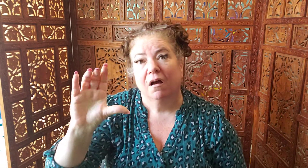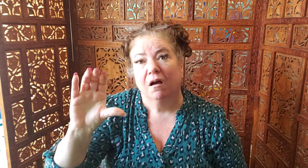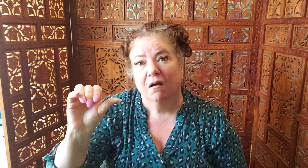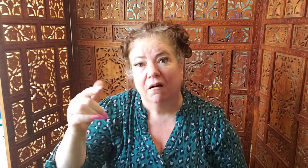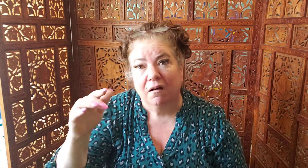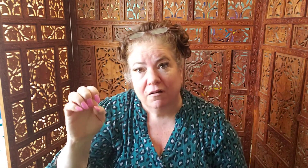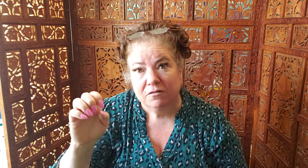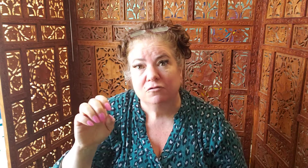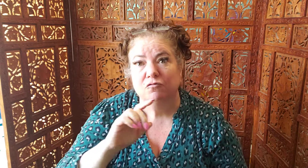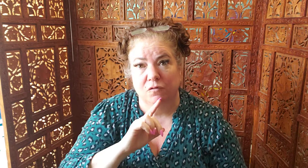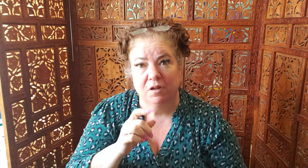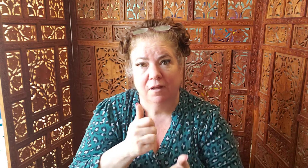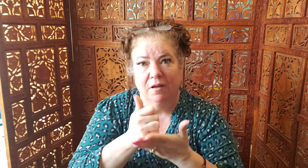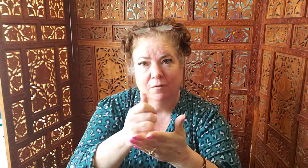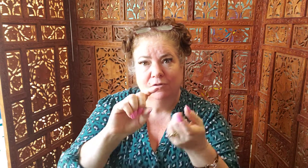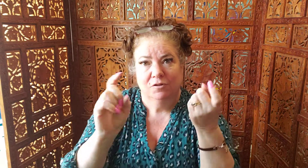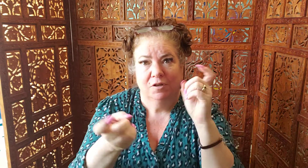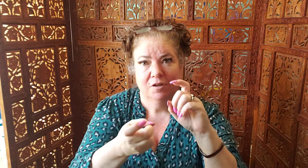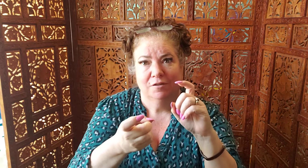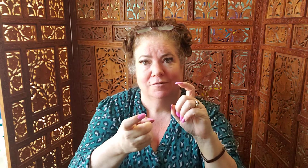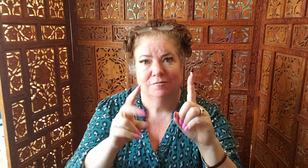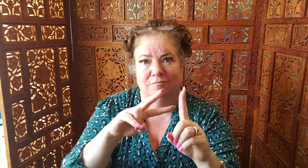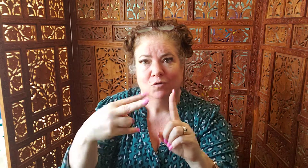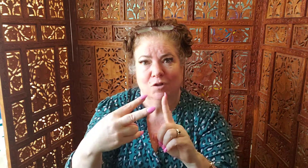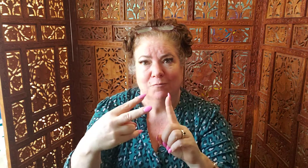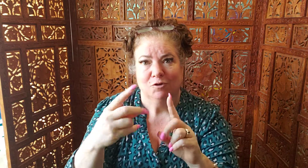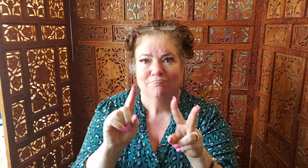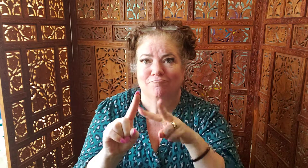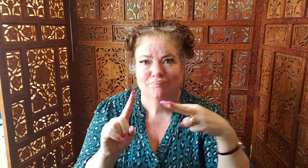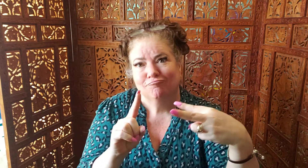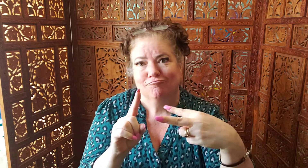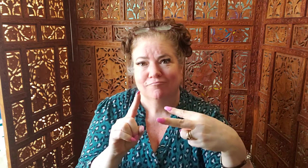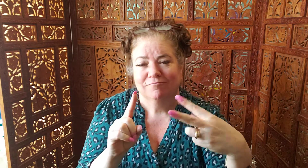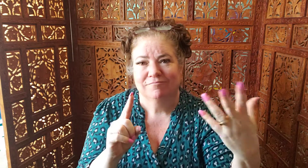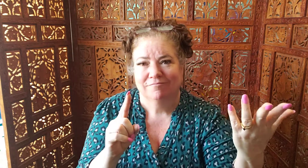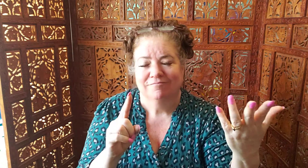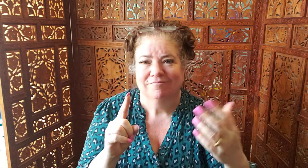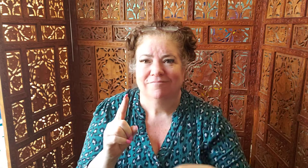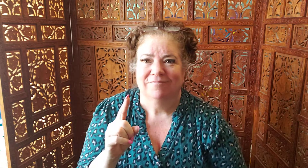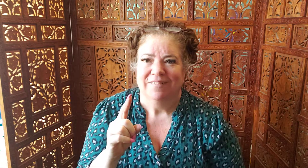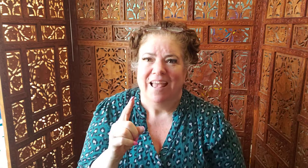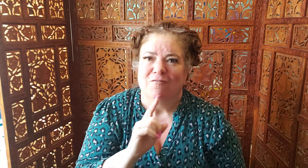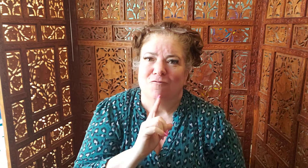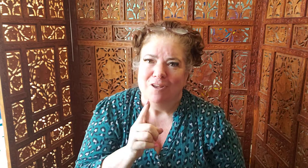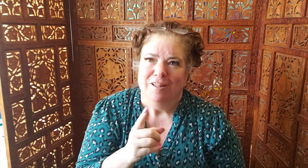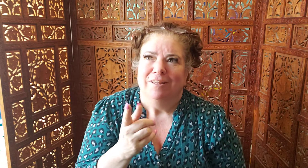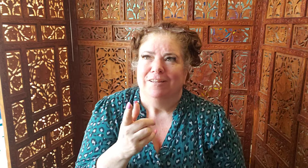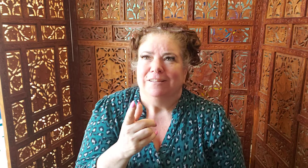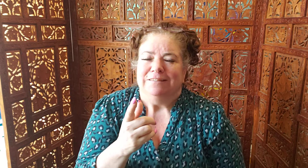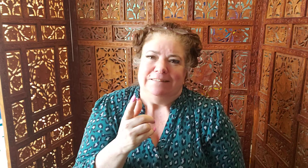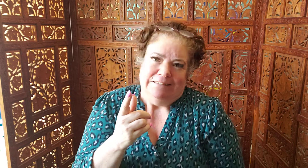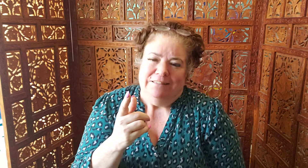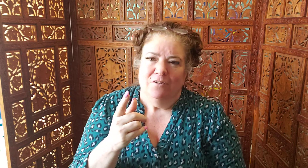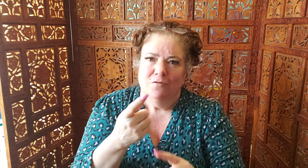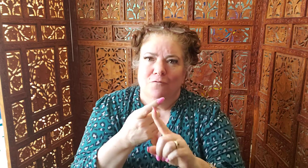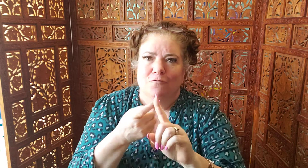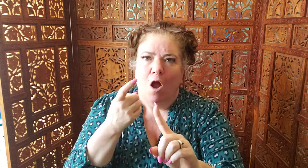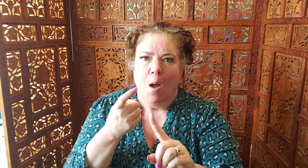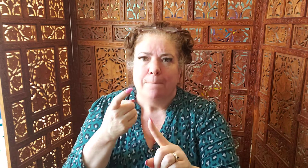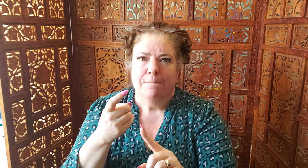that is the difference. And this is America, and unless you can make money, it don't count, right? So, like